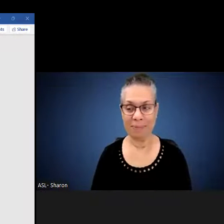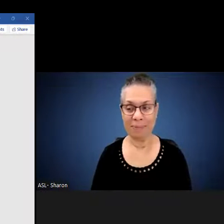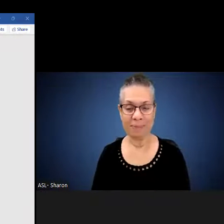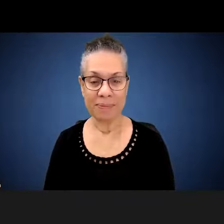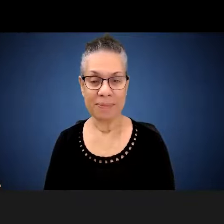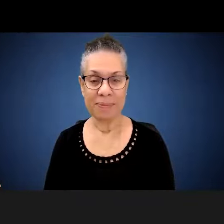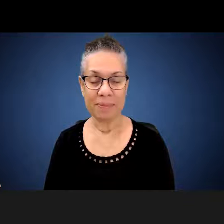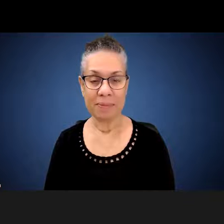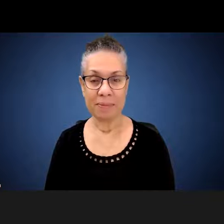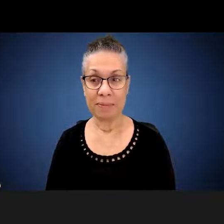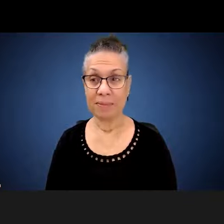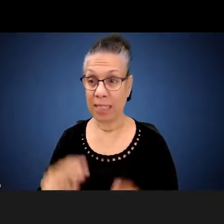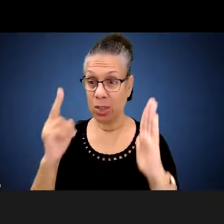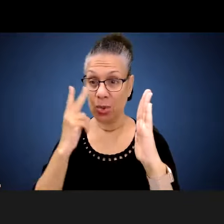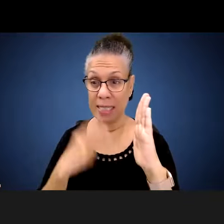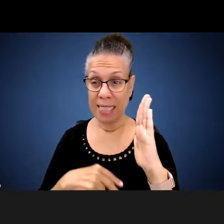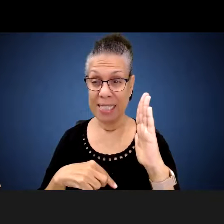Can people see this